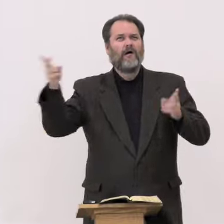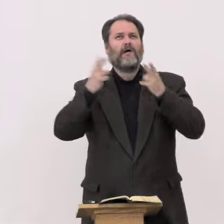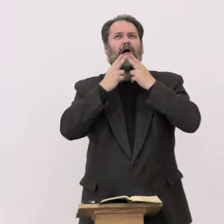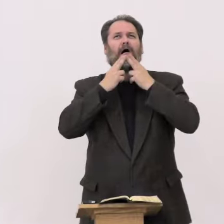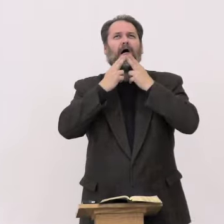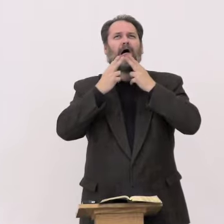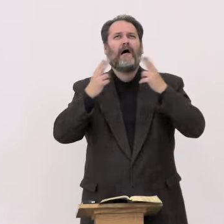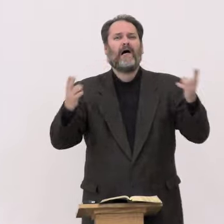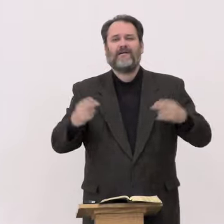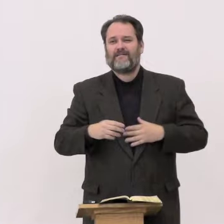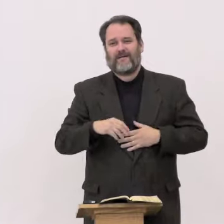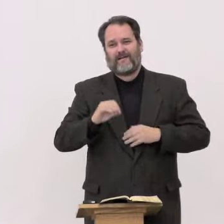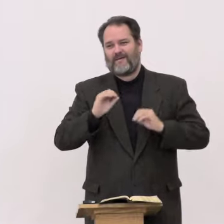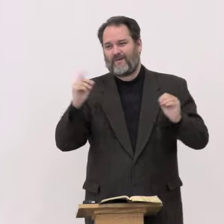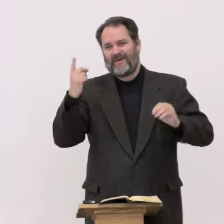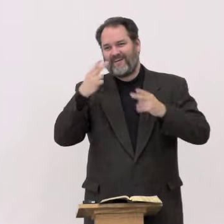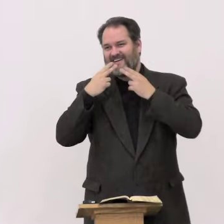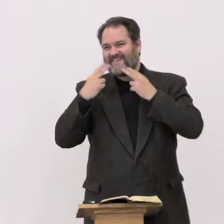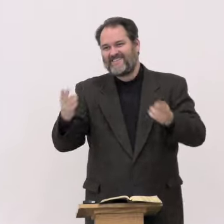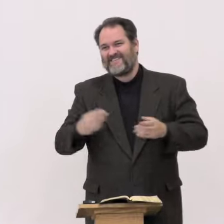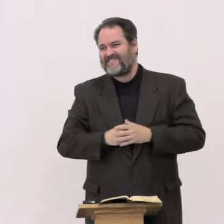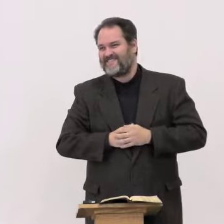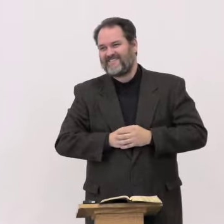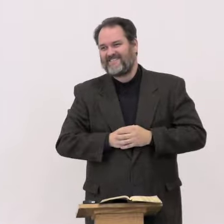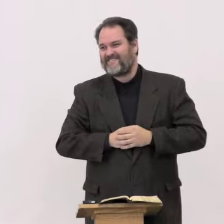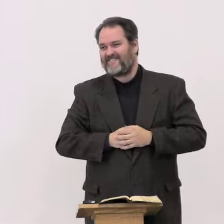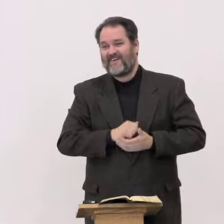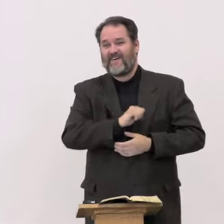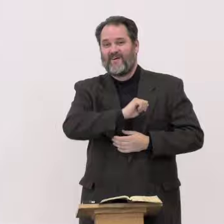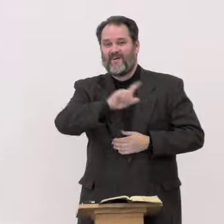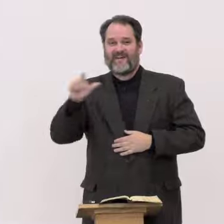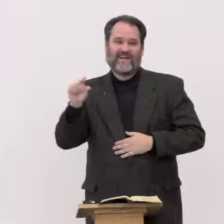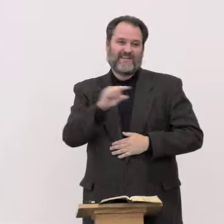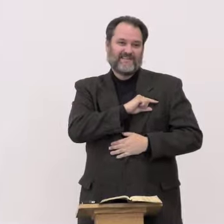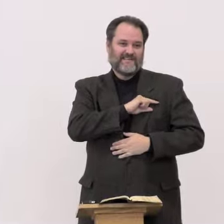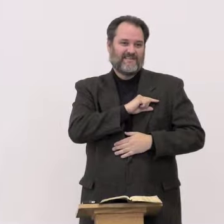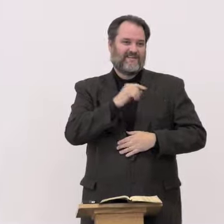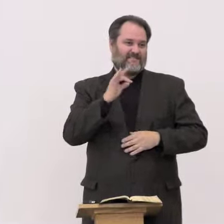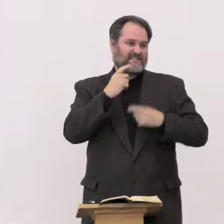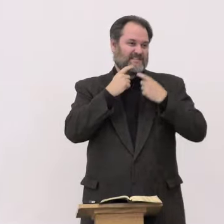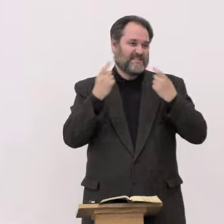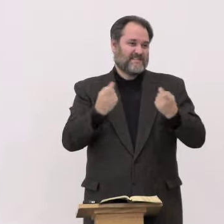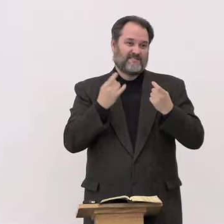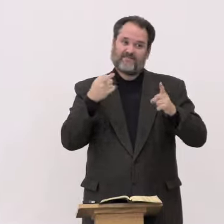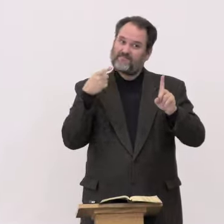think. But they were innocent. No one's innocent. Everyone's guilty of sin.